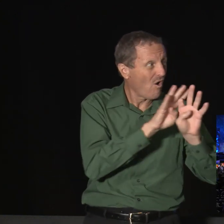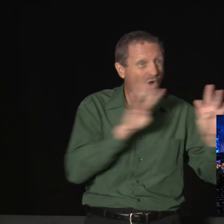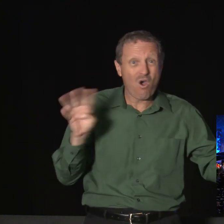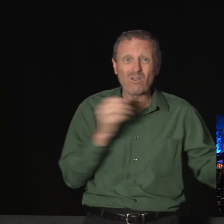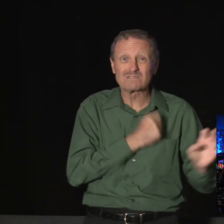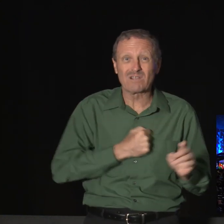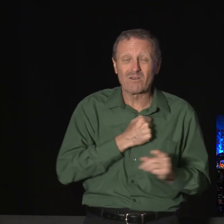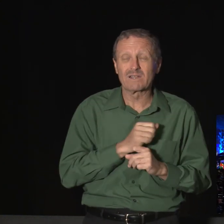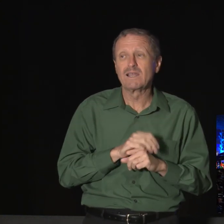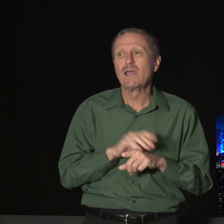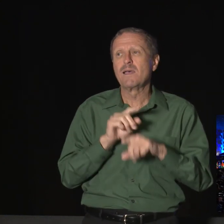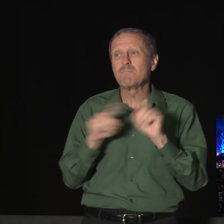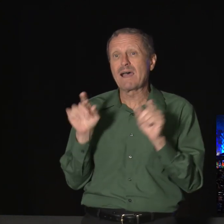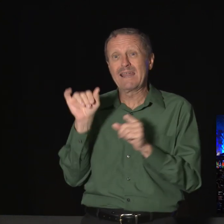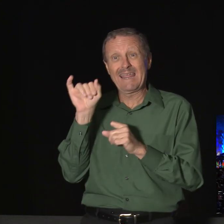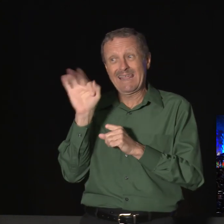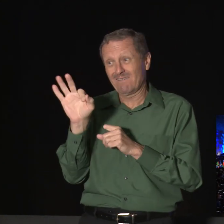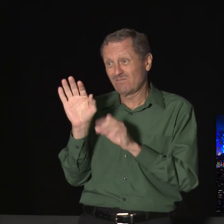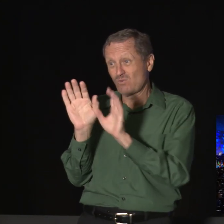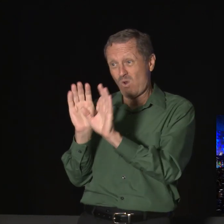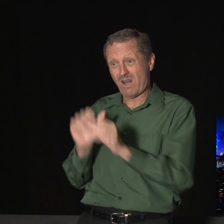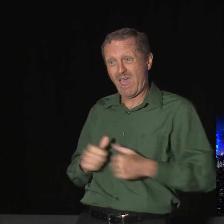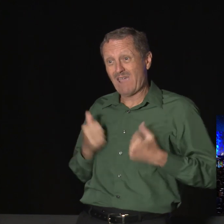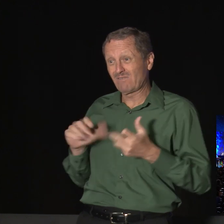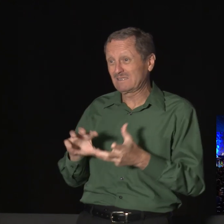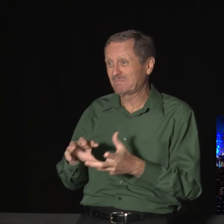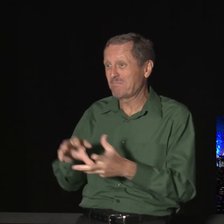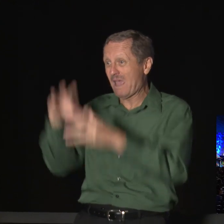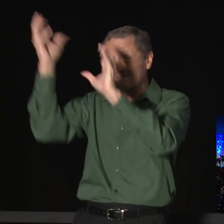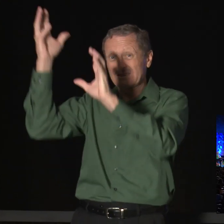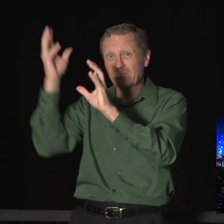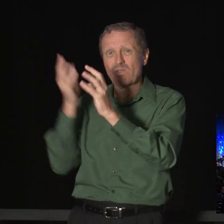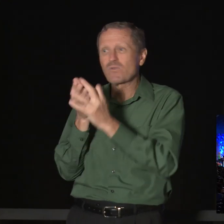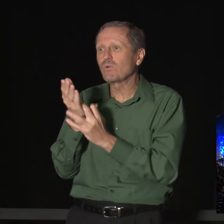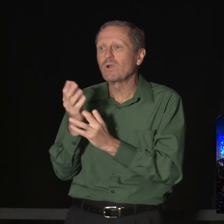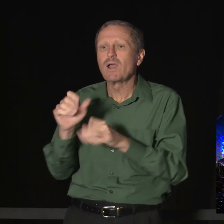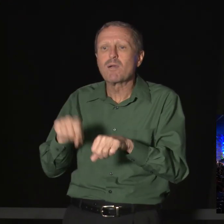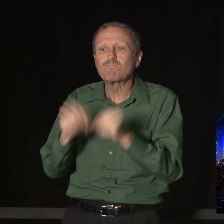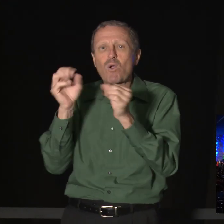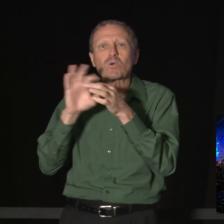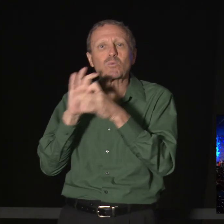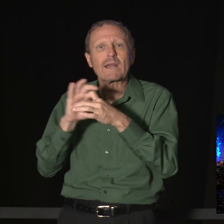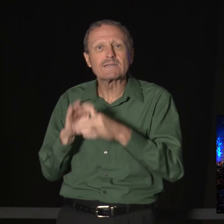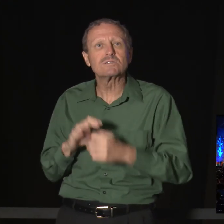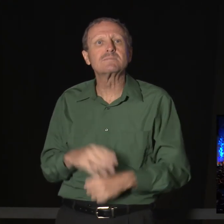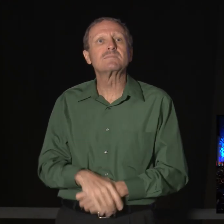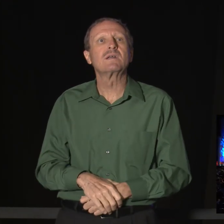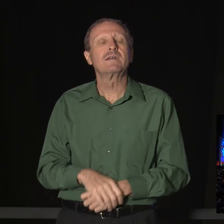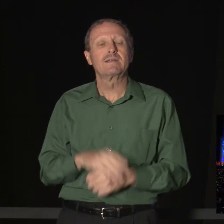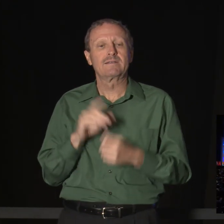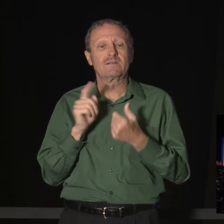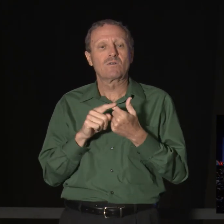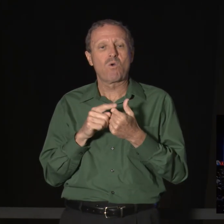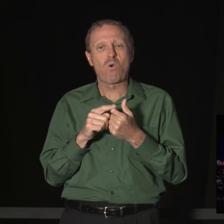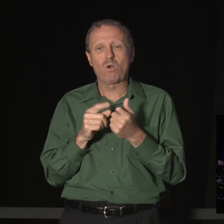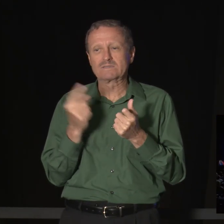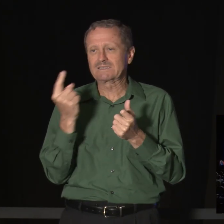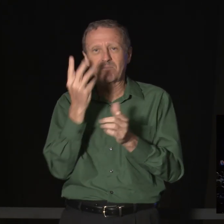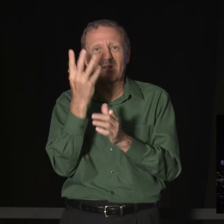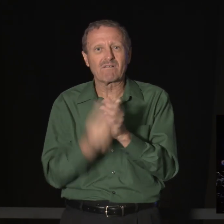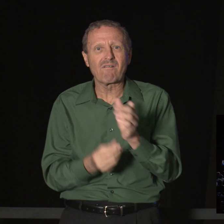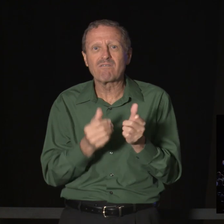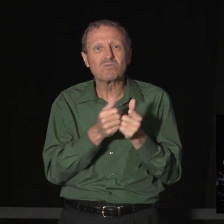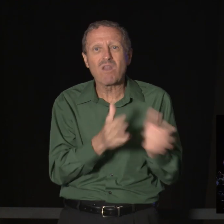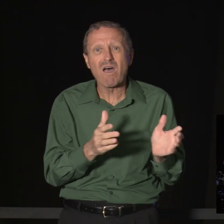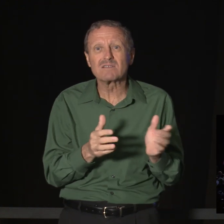If havoc has been wreaked in your life through broken relationships or loss,